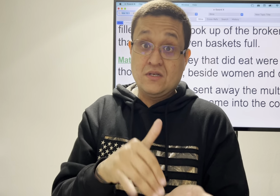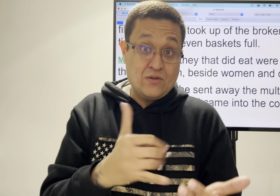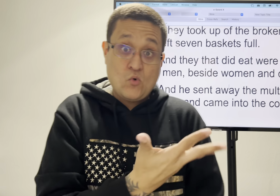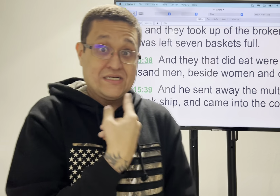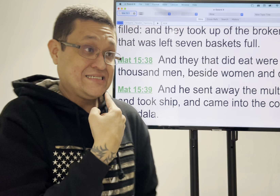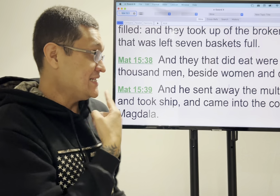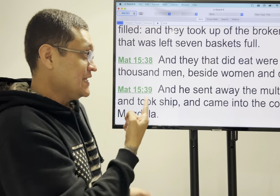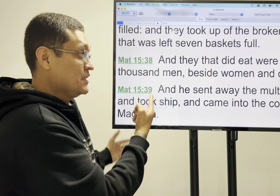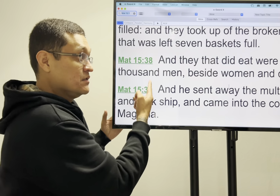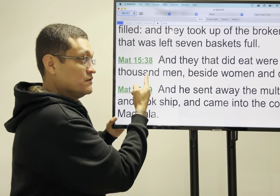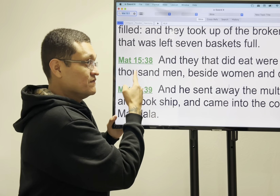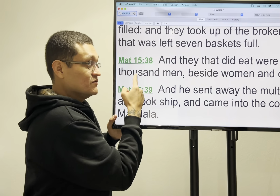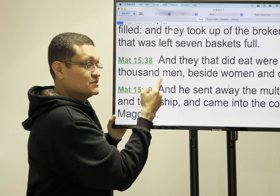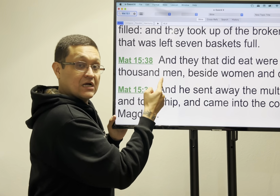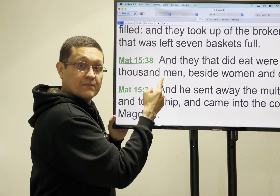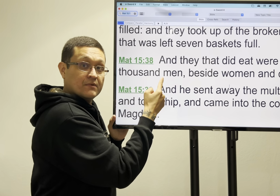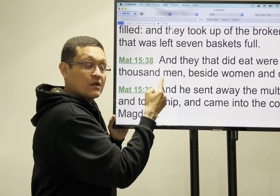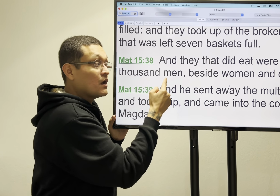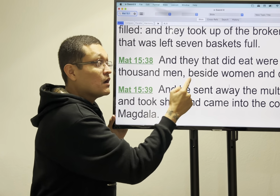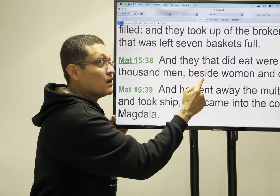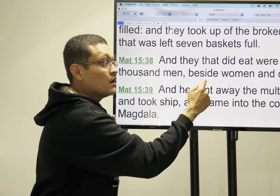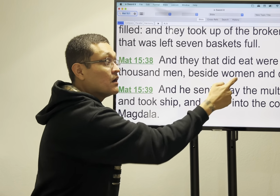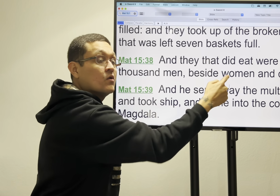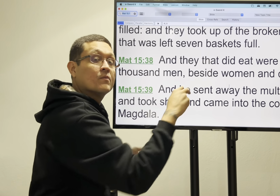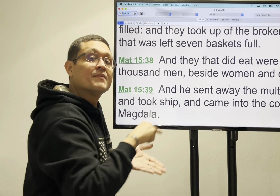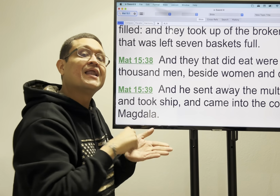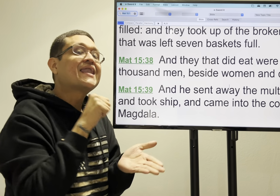counted 4,000. That's what it says right here.